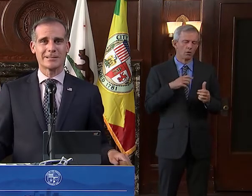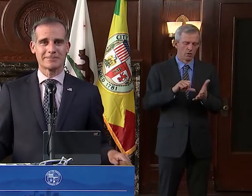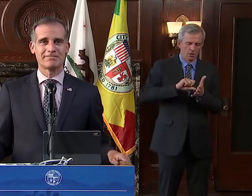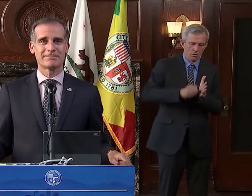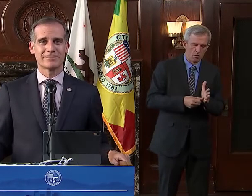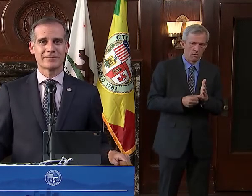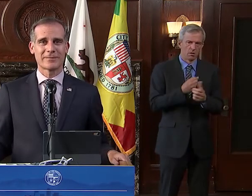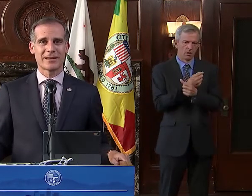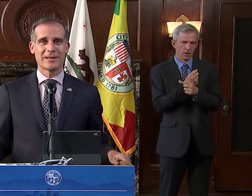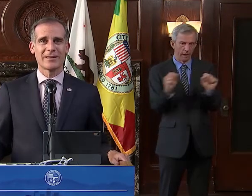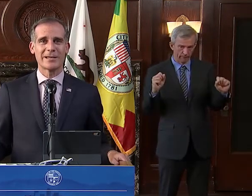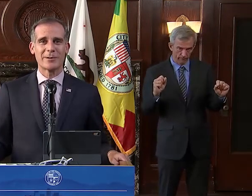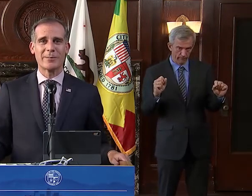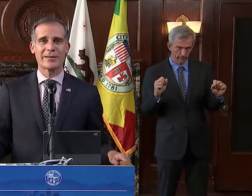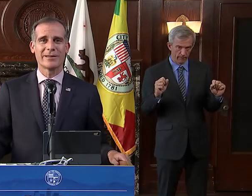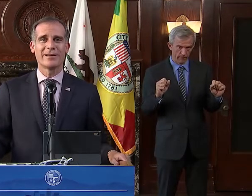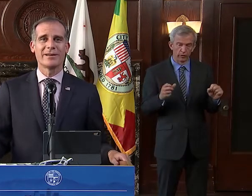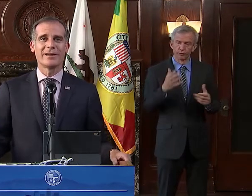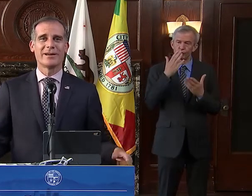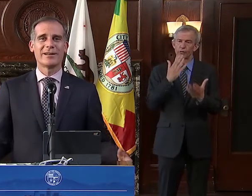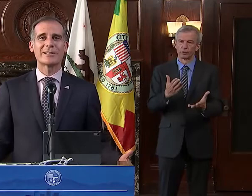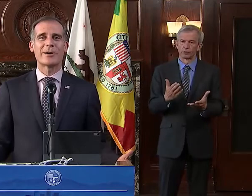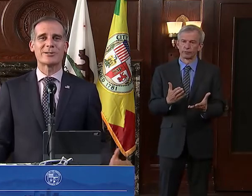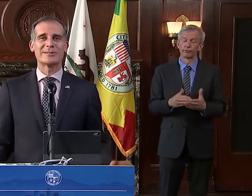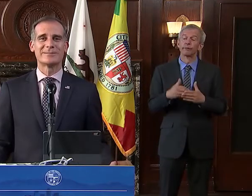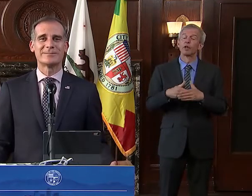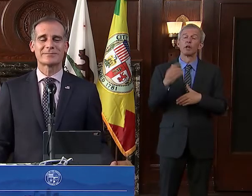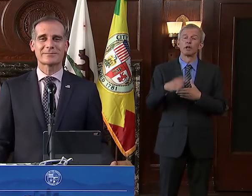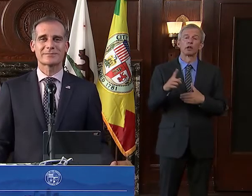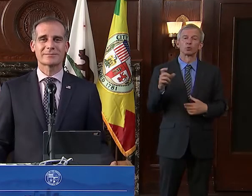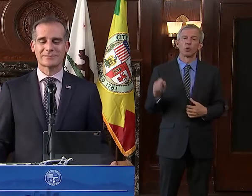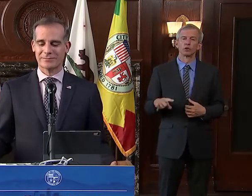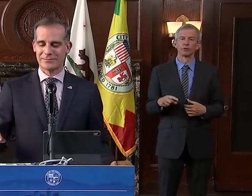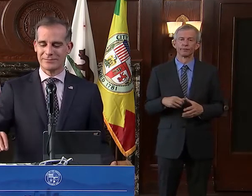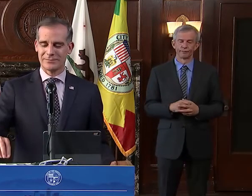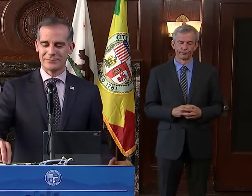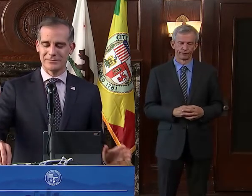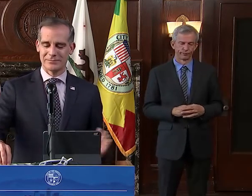these things. Thanks, Mary Beth. Next question.